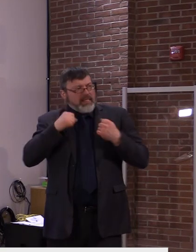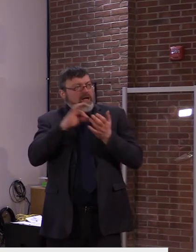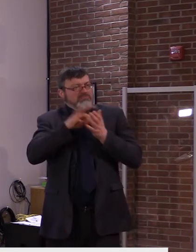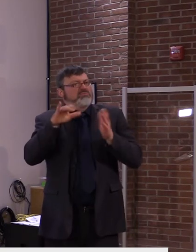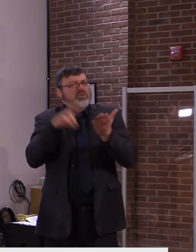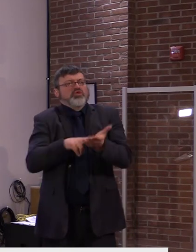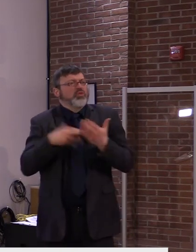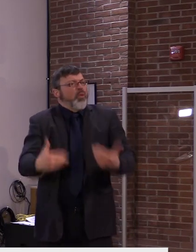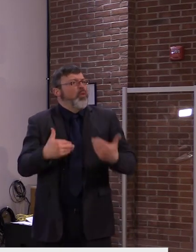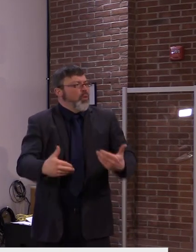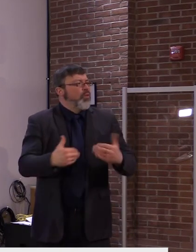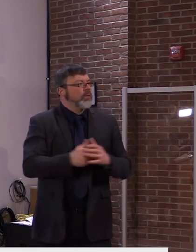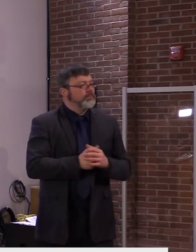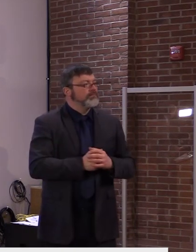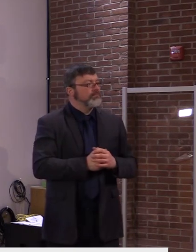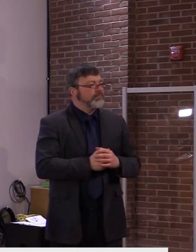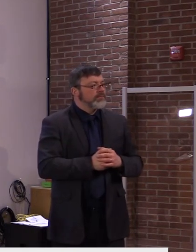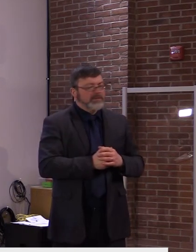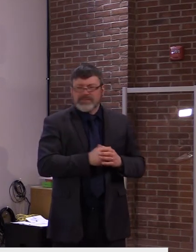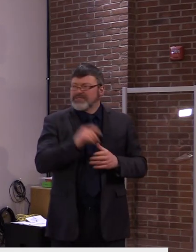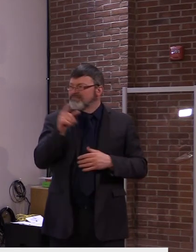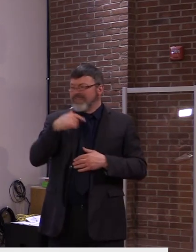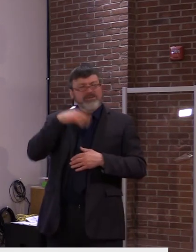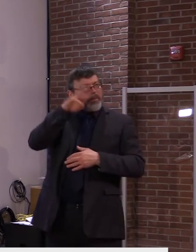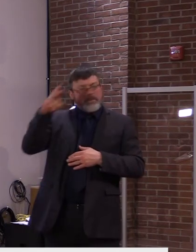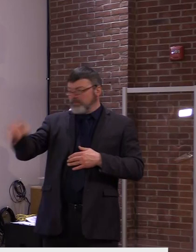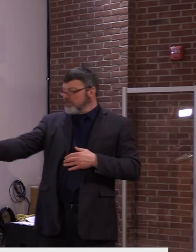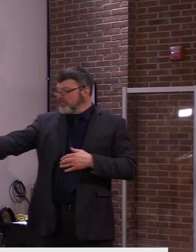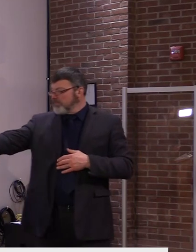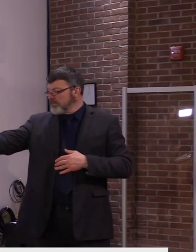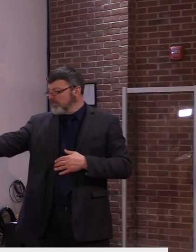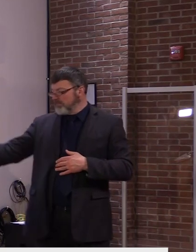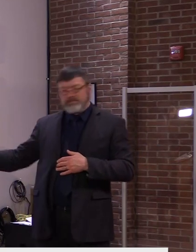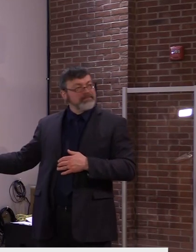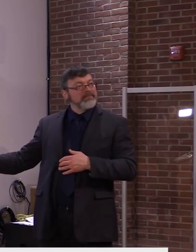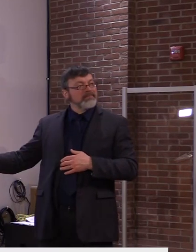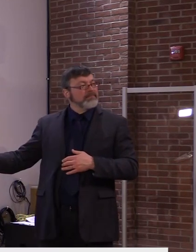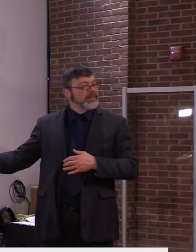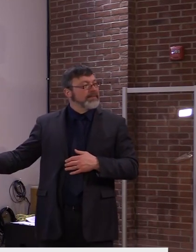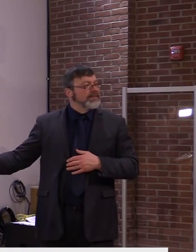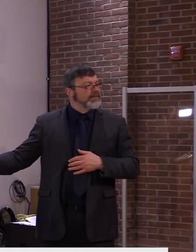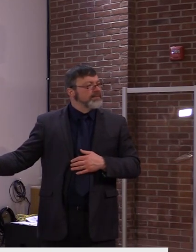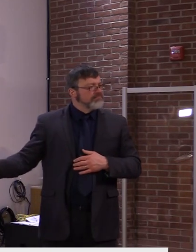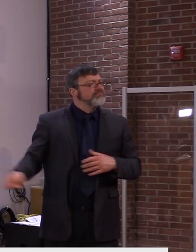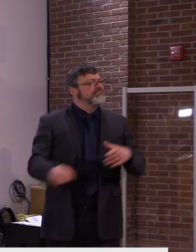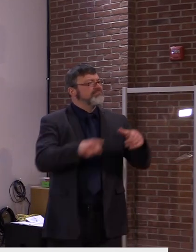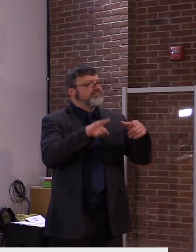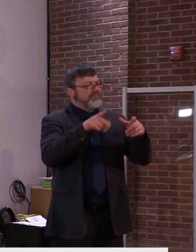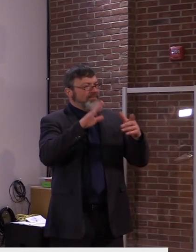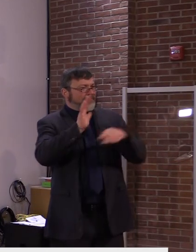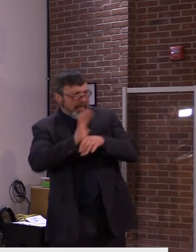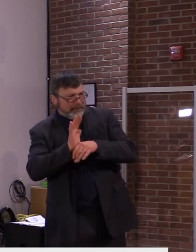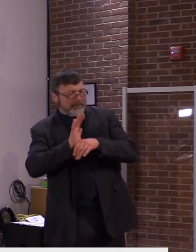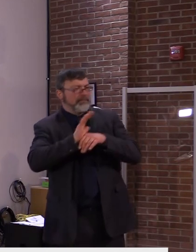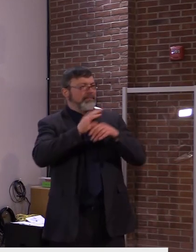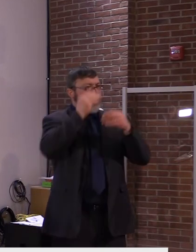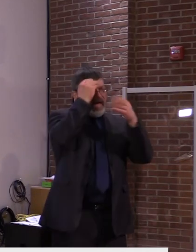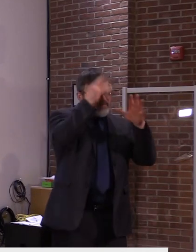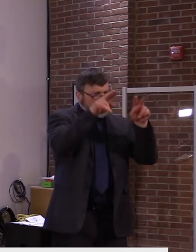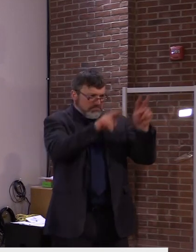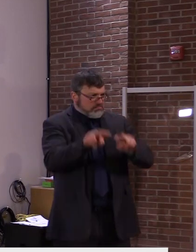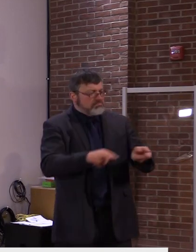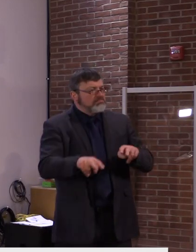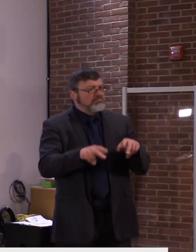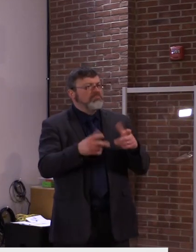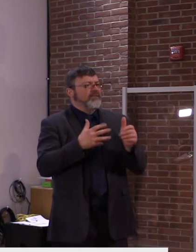healthvermont.gov/myvaccine for more information. I also want Vermonters age 75 and older to know that there are